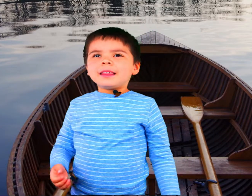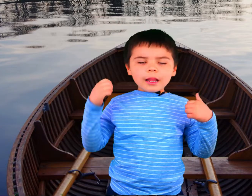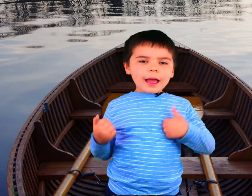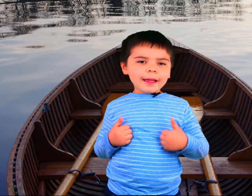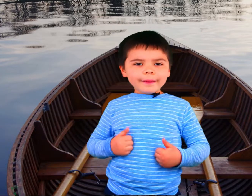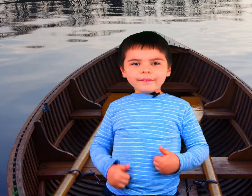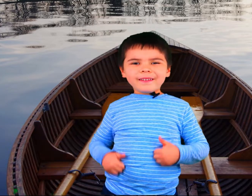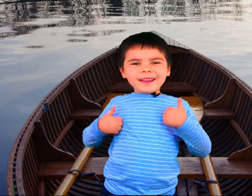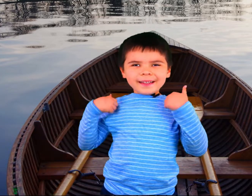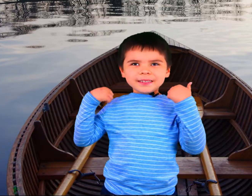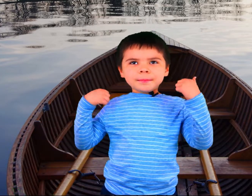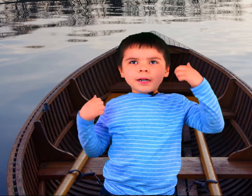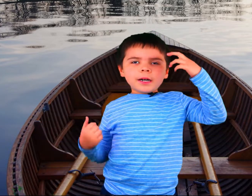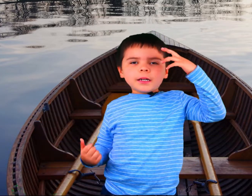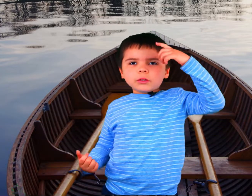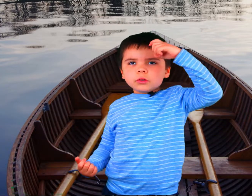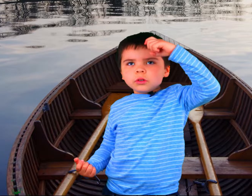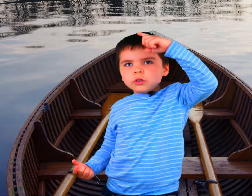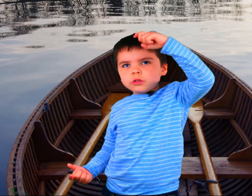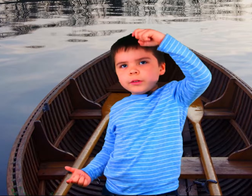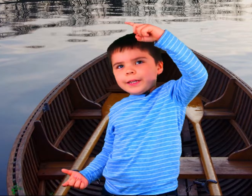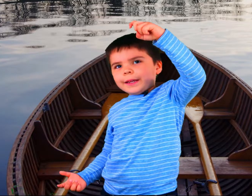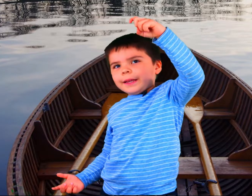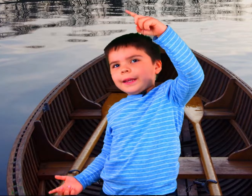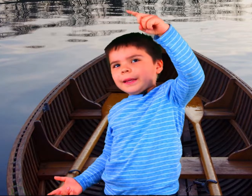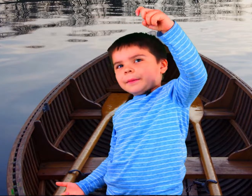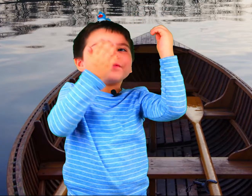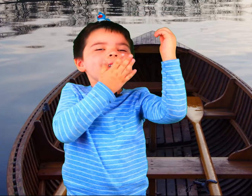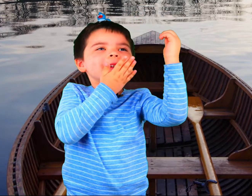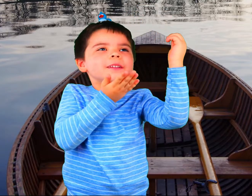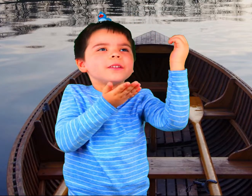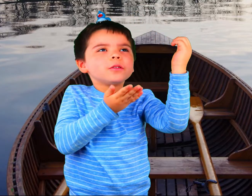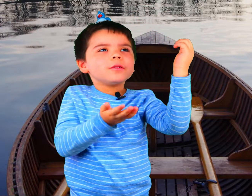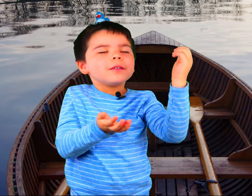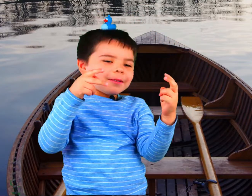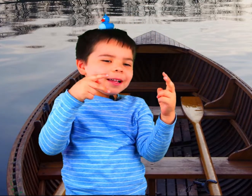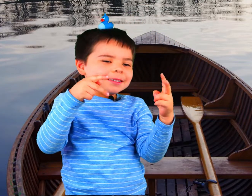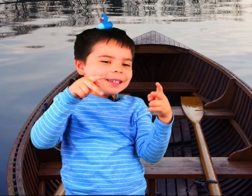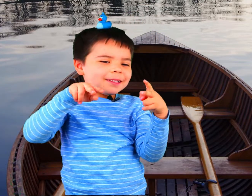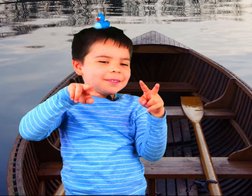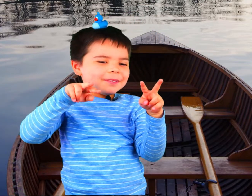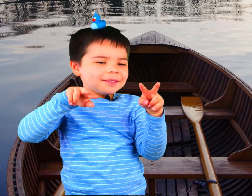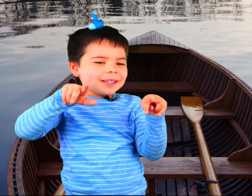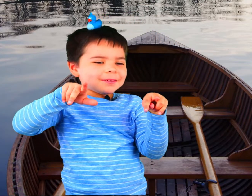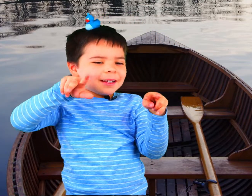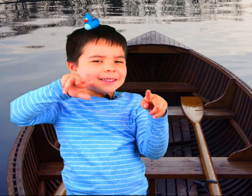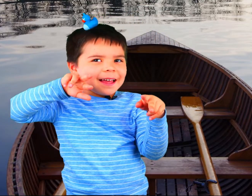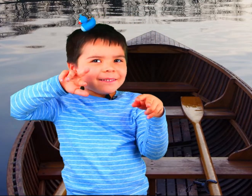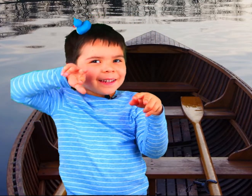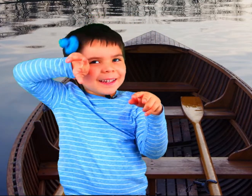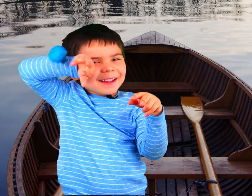Life, eggs, butter, dream. Thank you. Watch it. Ooh, let's watch that video.